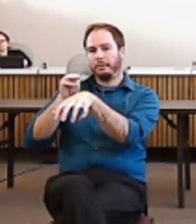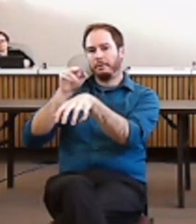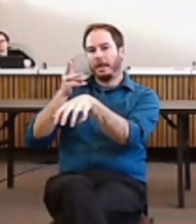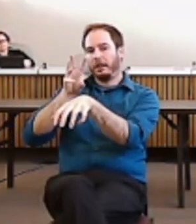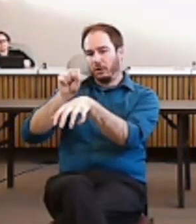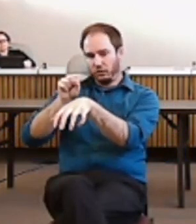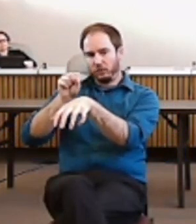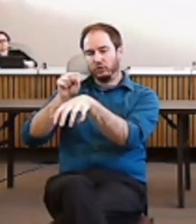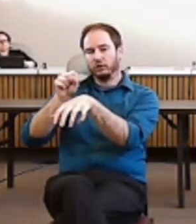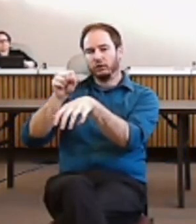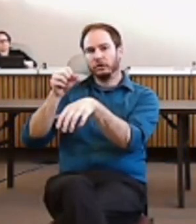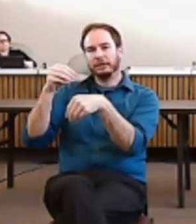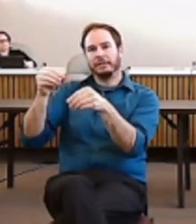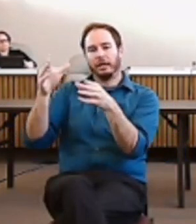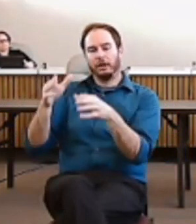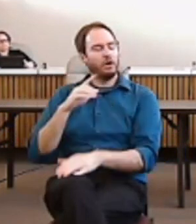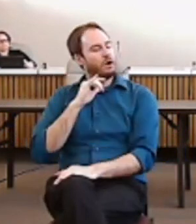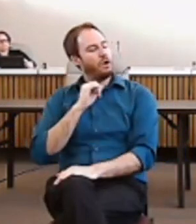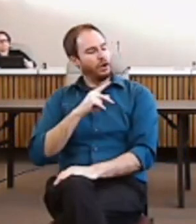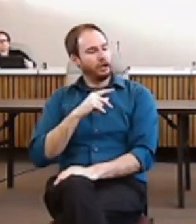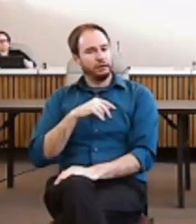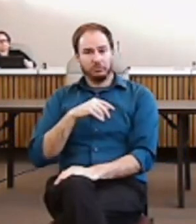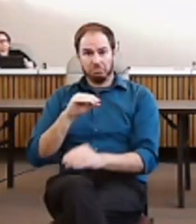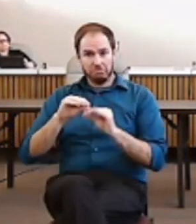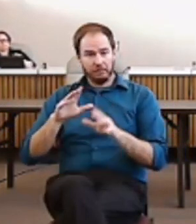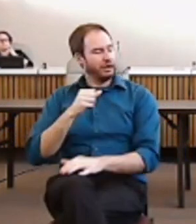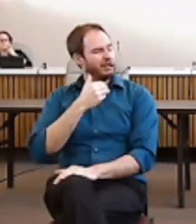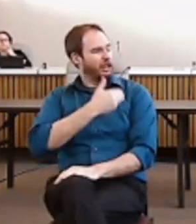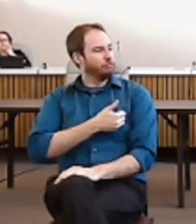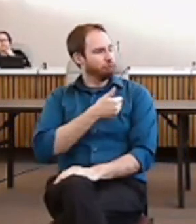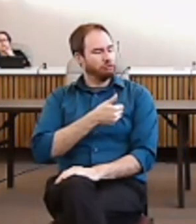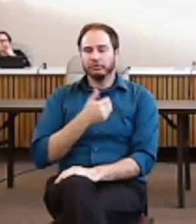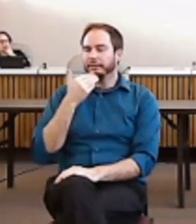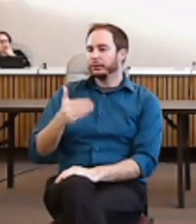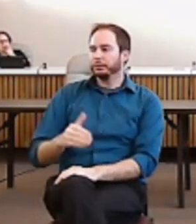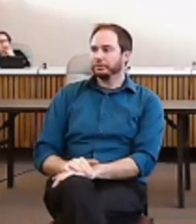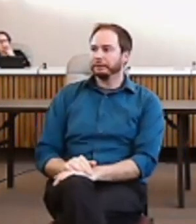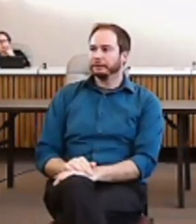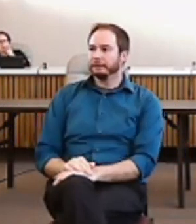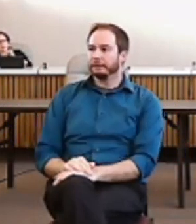Matthews and Fields. Oh, Yeah. okay. All right. Does that help you? Yeah, it does. Thank you. Okay, thank you.